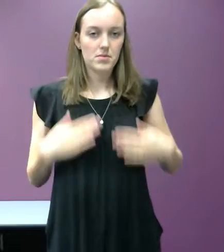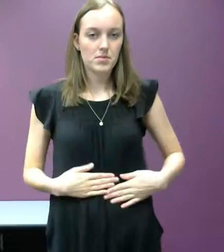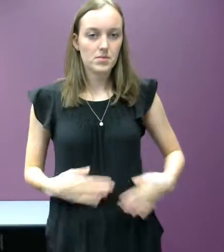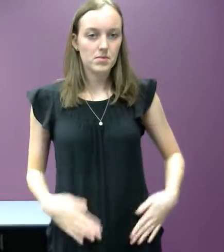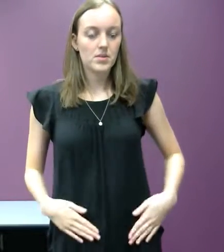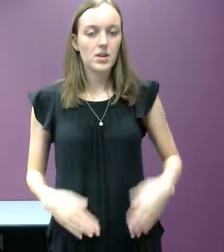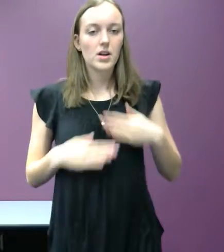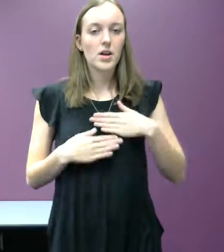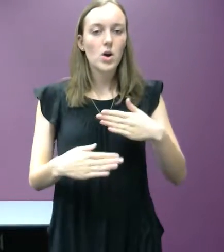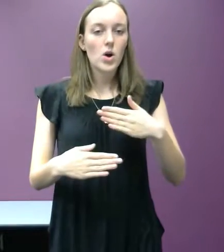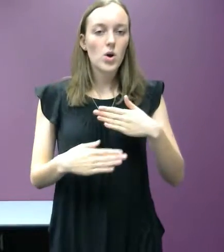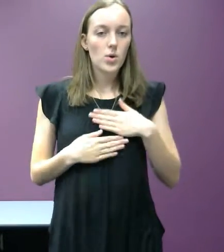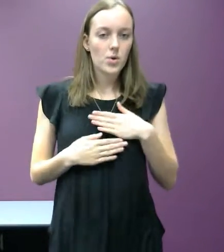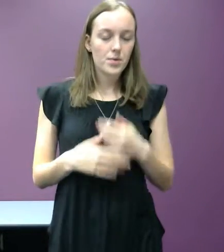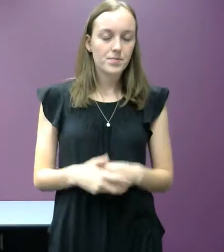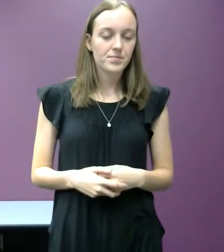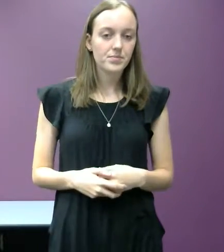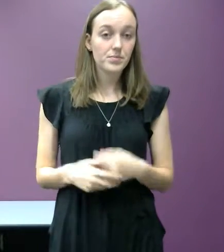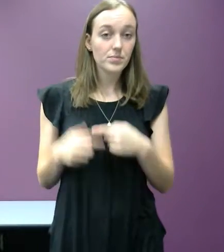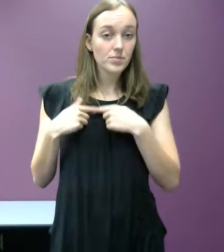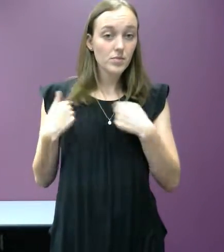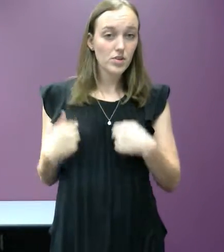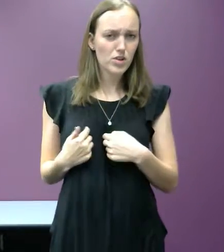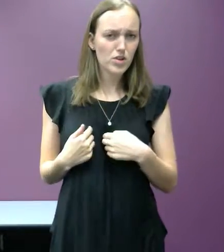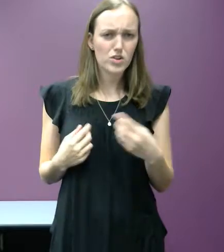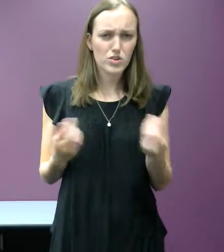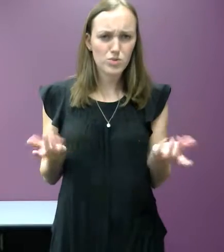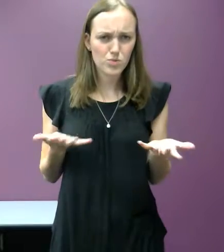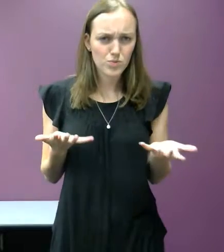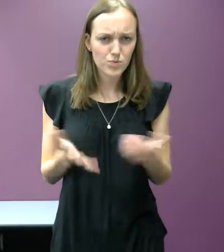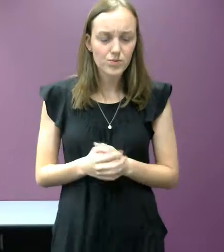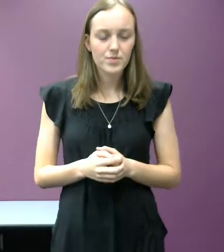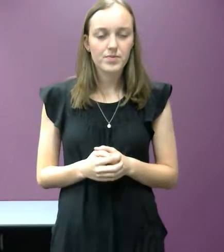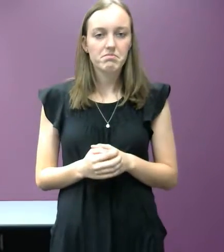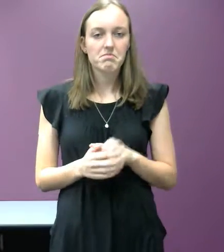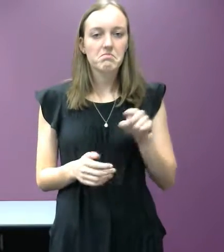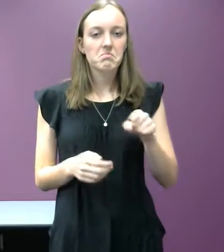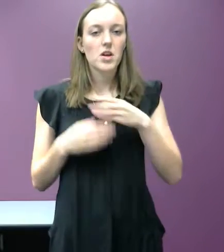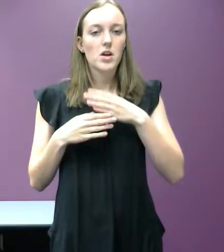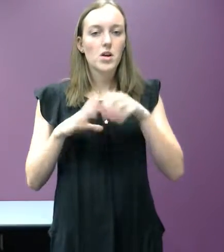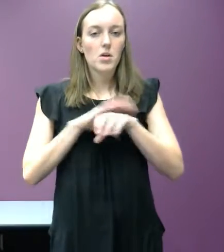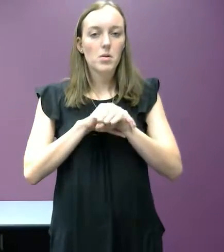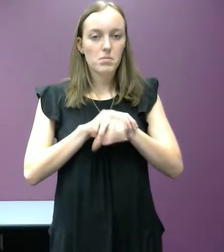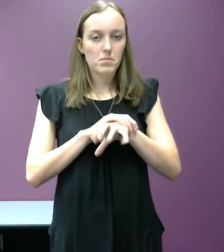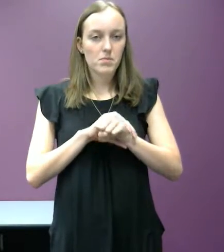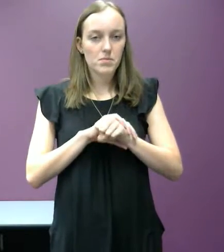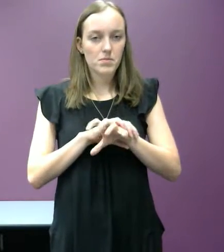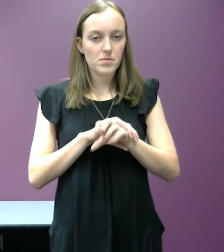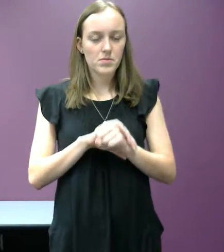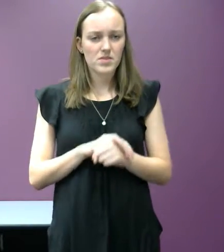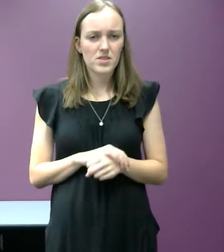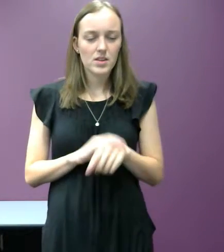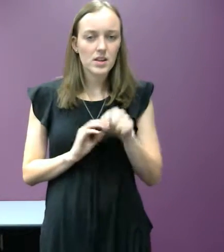the pumping, and our heart is a very special muscle, and it's really just about the size